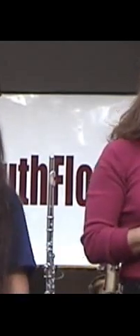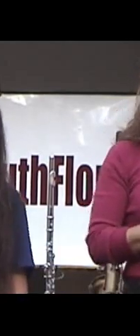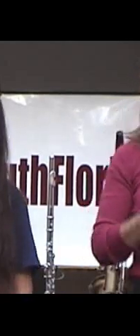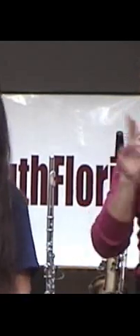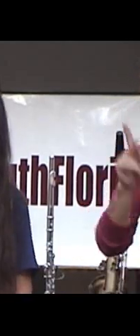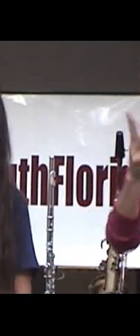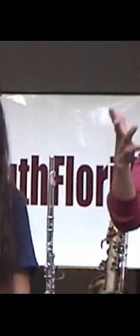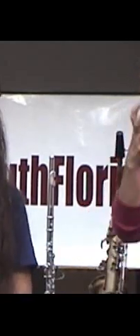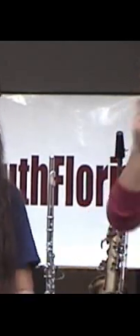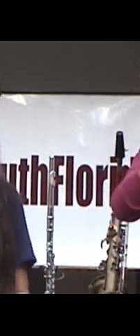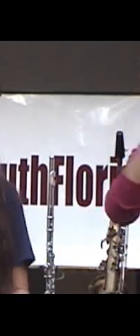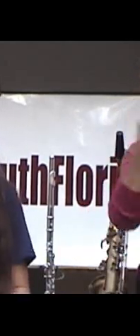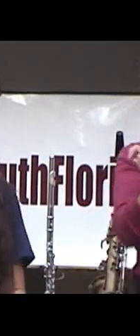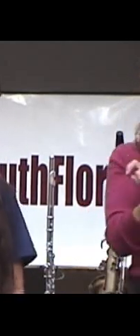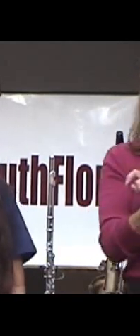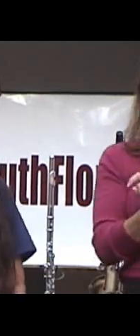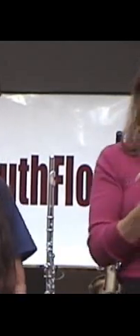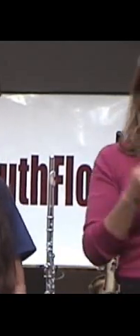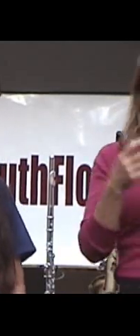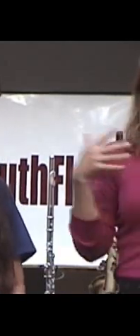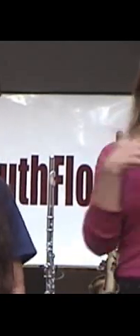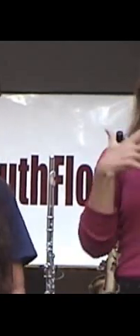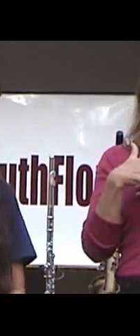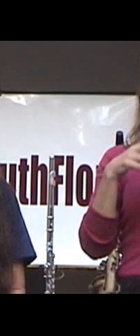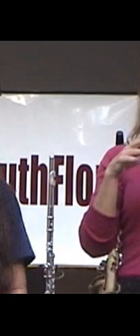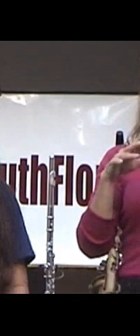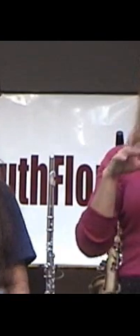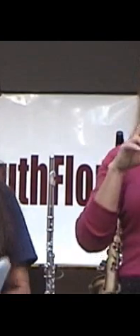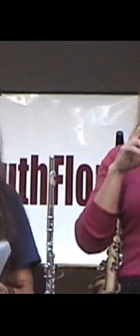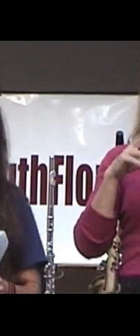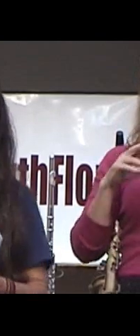People want to change, but we're too afraid of the risk to take it.